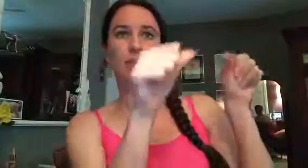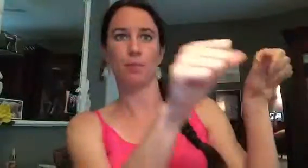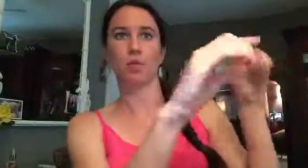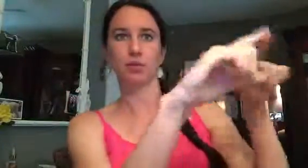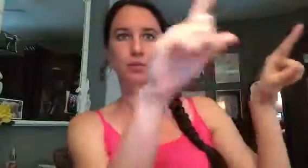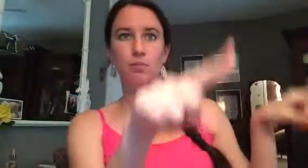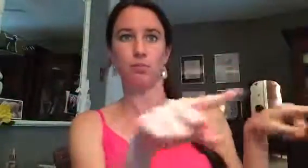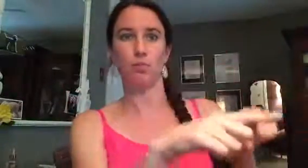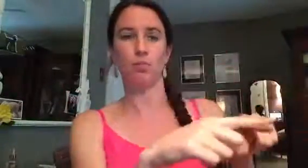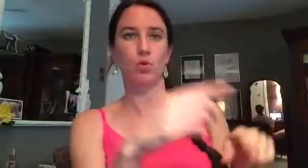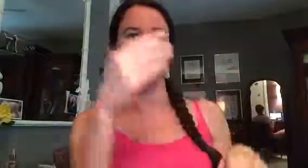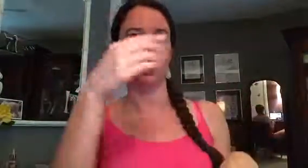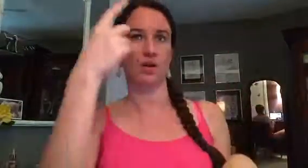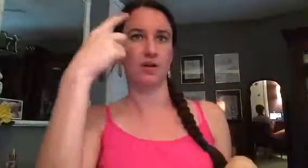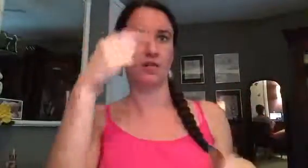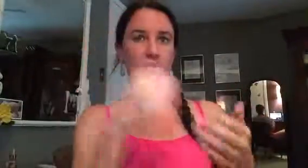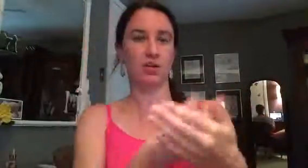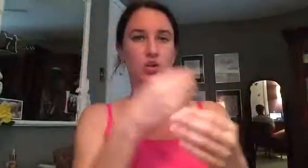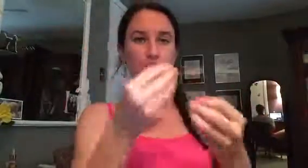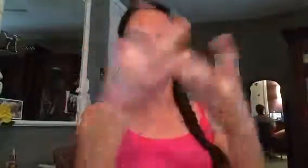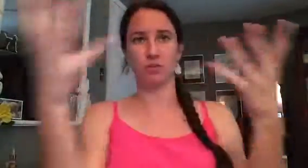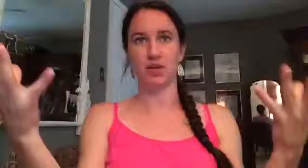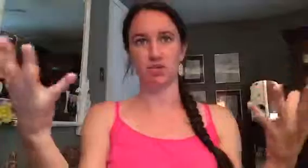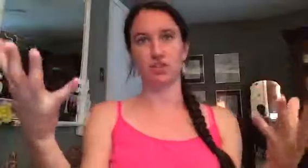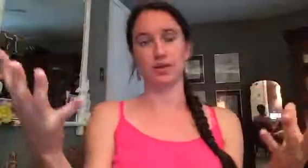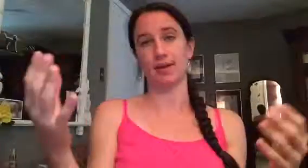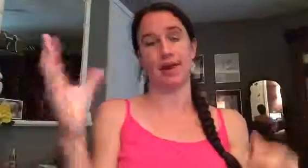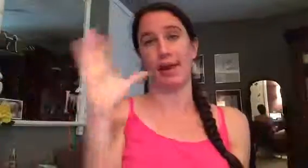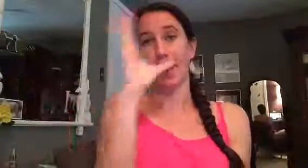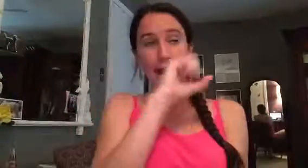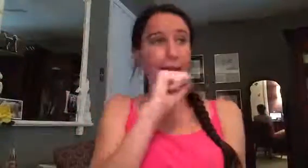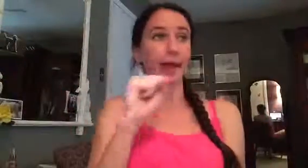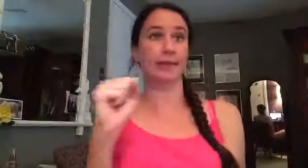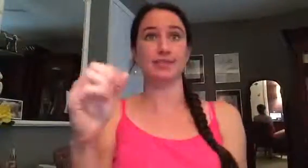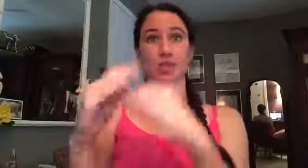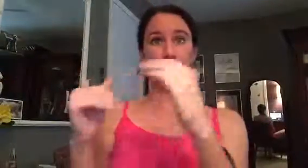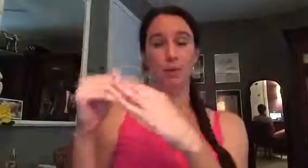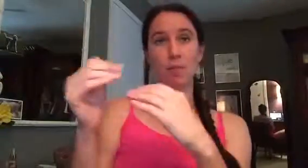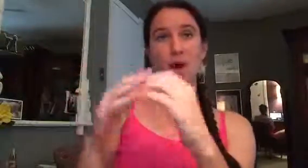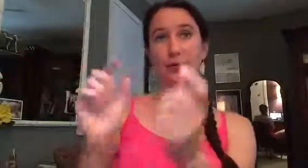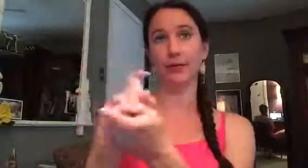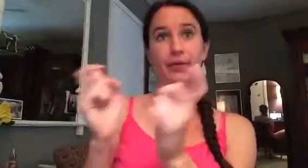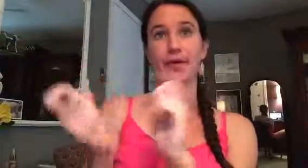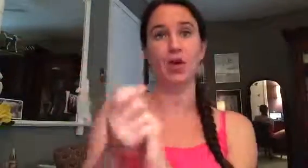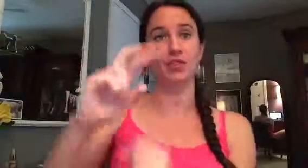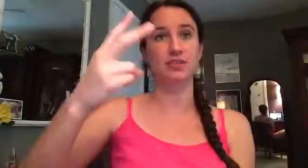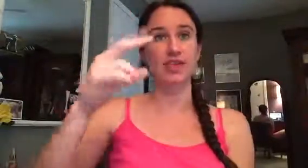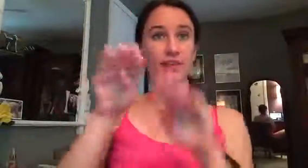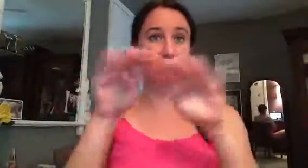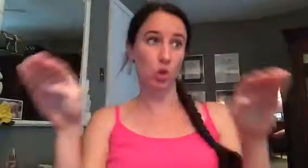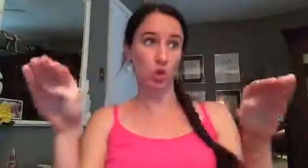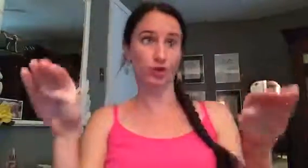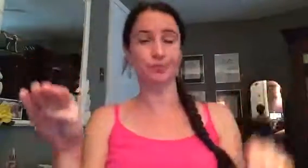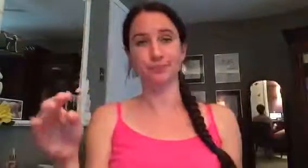I guess they're remodeling or something on the second floor. See you tomorrow.